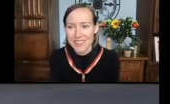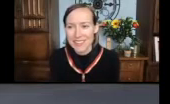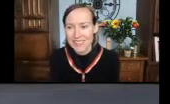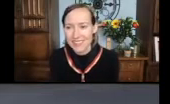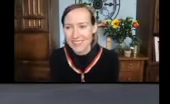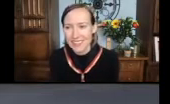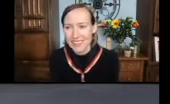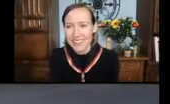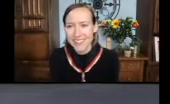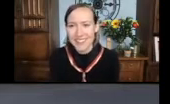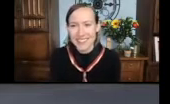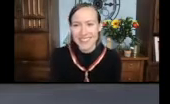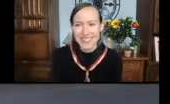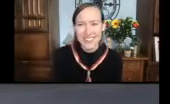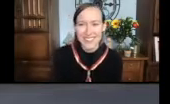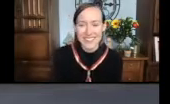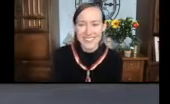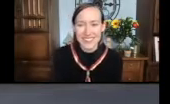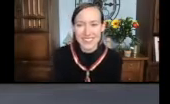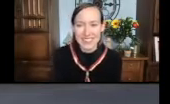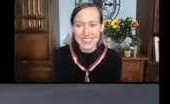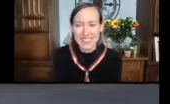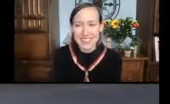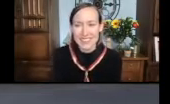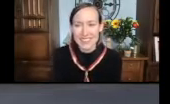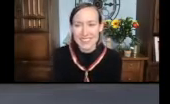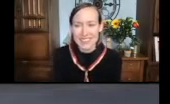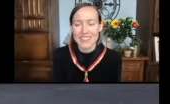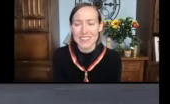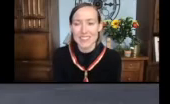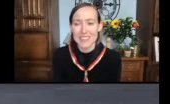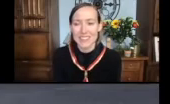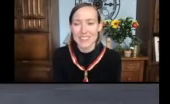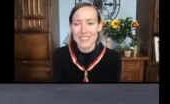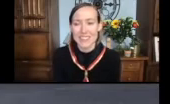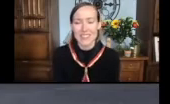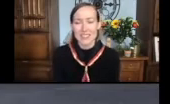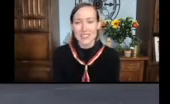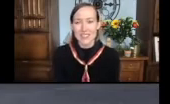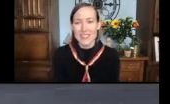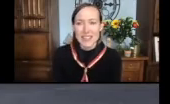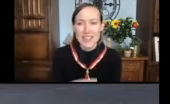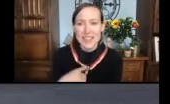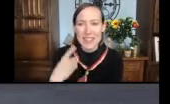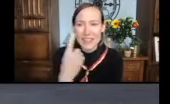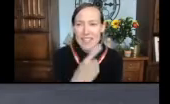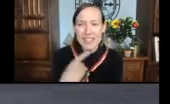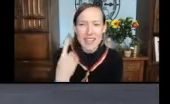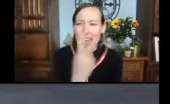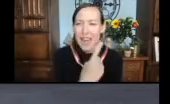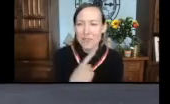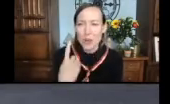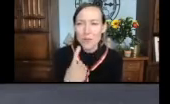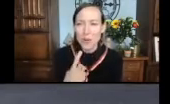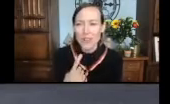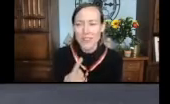Anybody gonna type that? Tell us, what kind of emotion do you think that Auntie Jessica had there when she said to Abigail, how are you? Let's say I